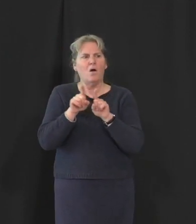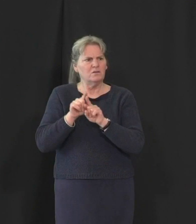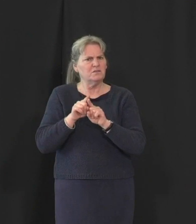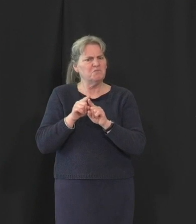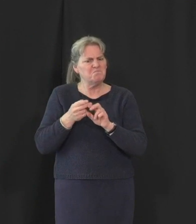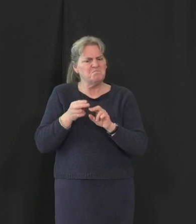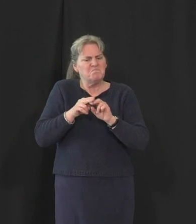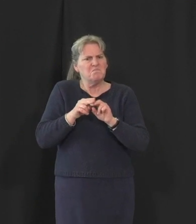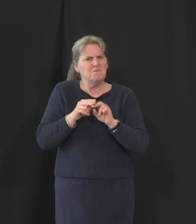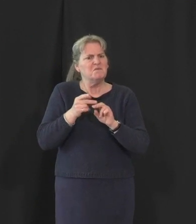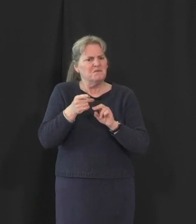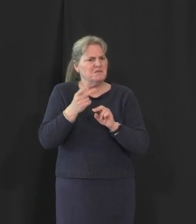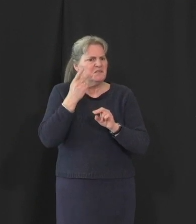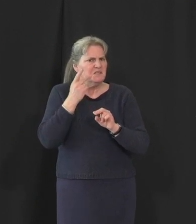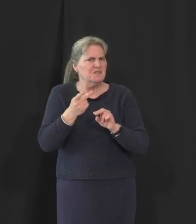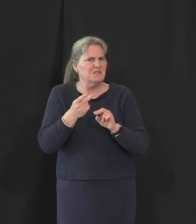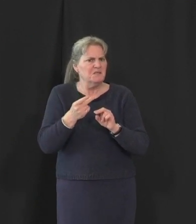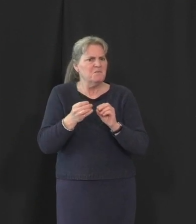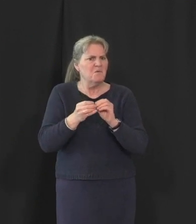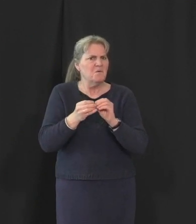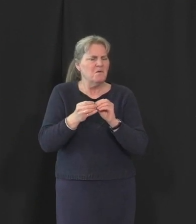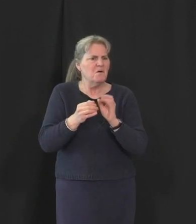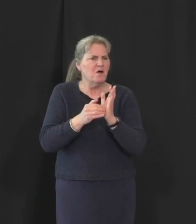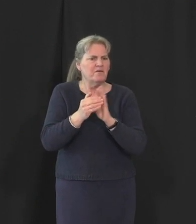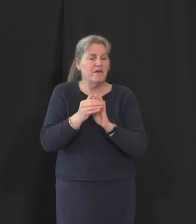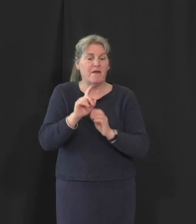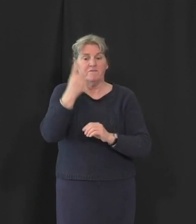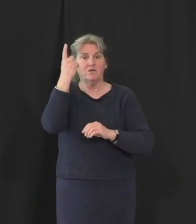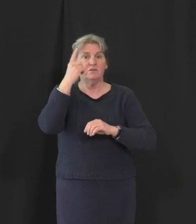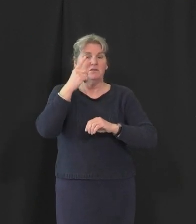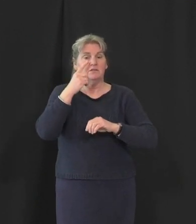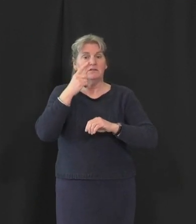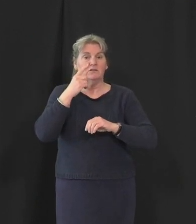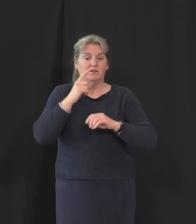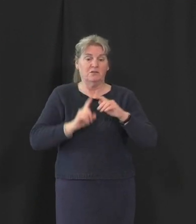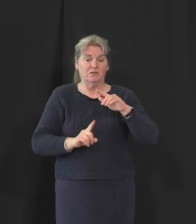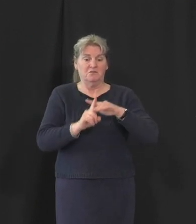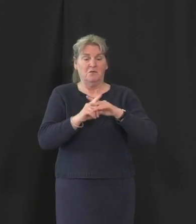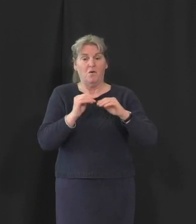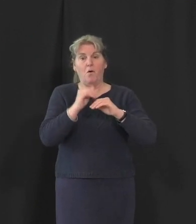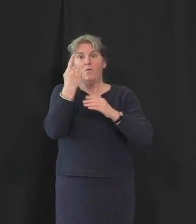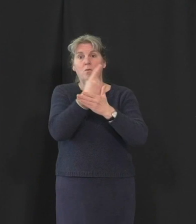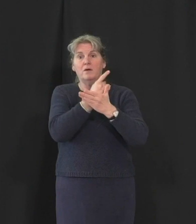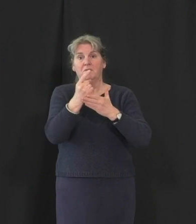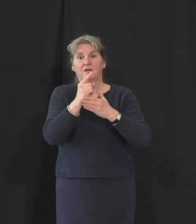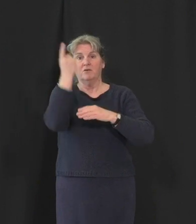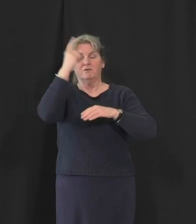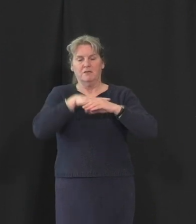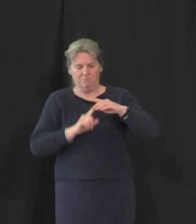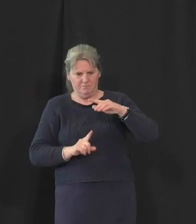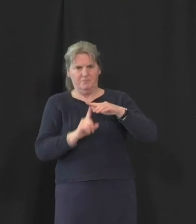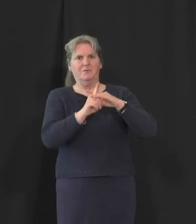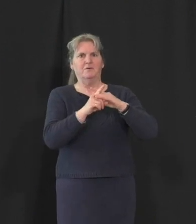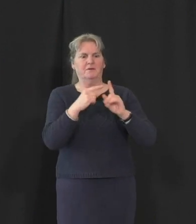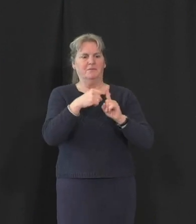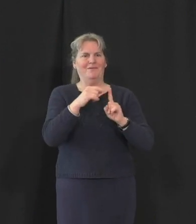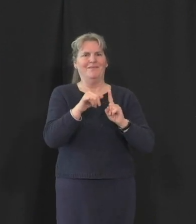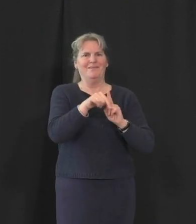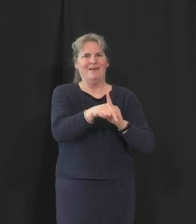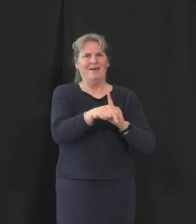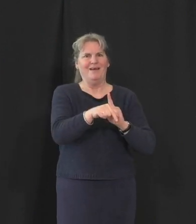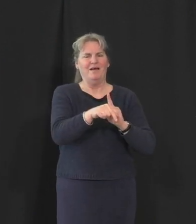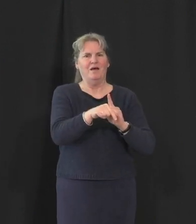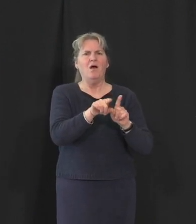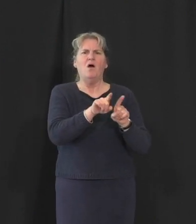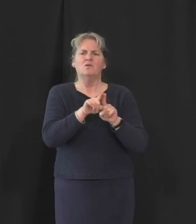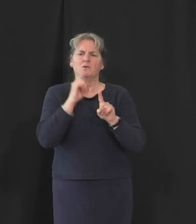decreased and can take solace that this is the first new case we have seen in over a week. We can also take comfort in